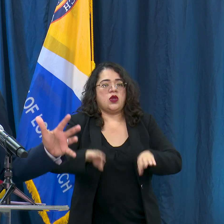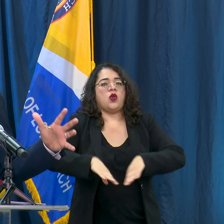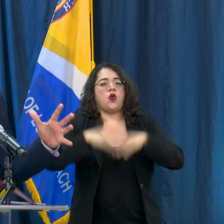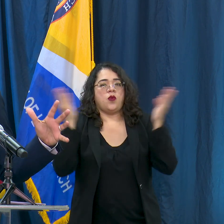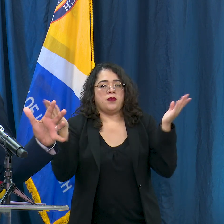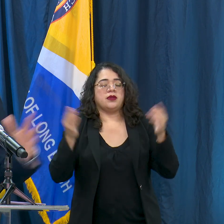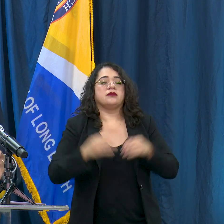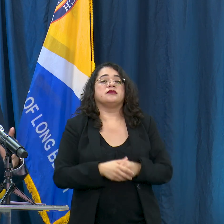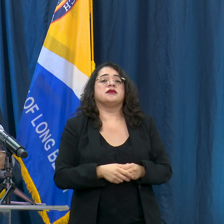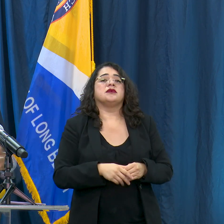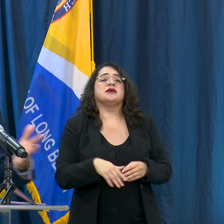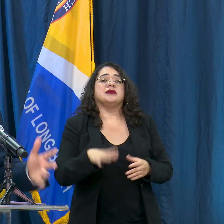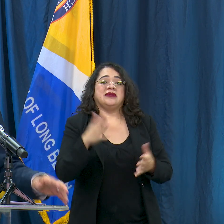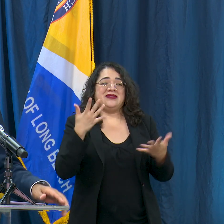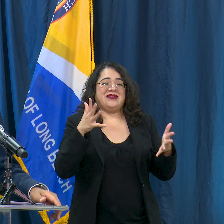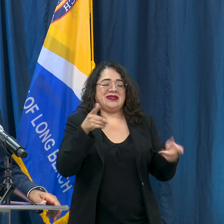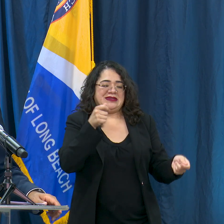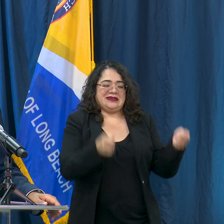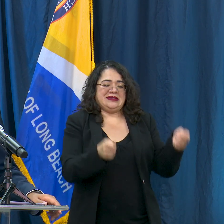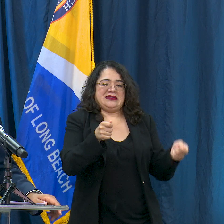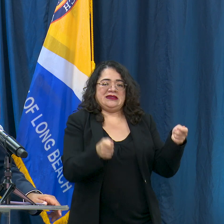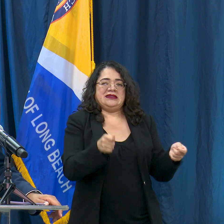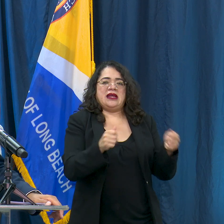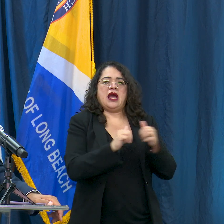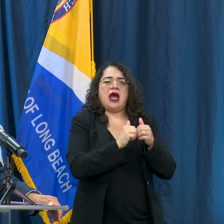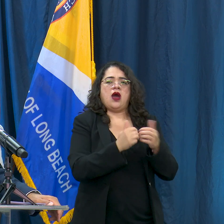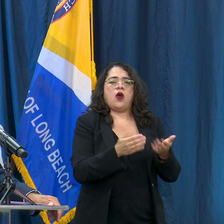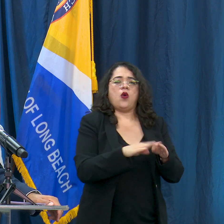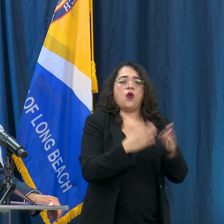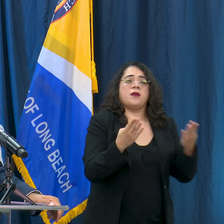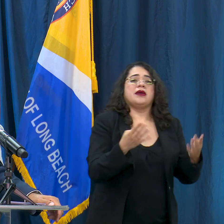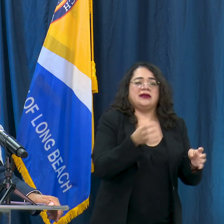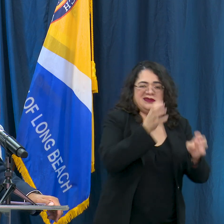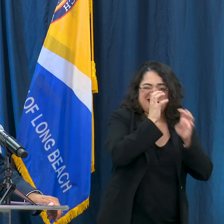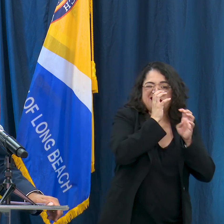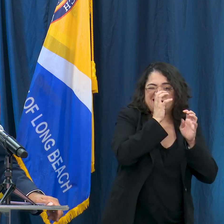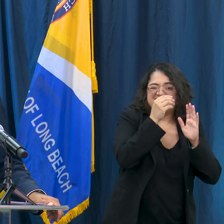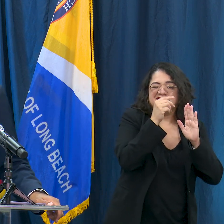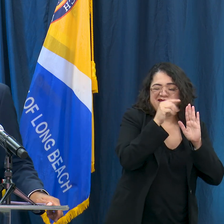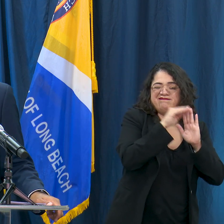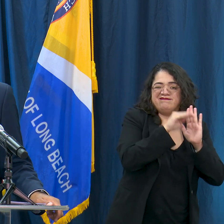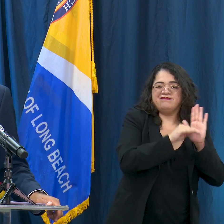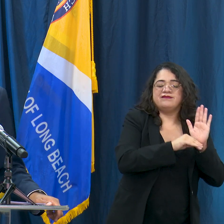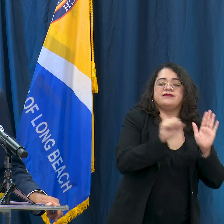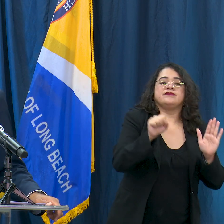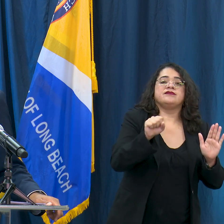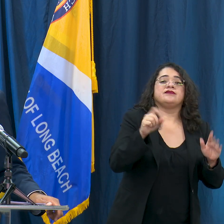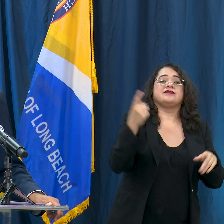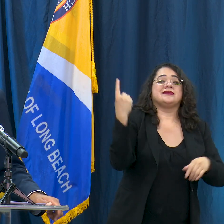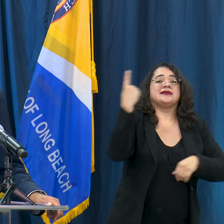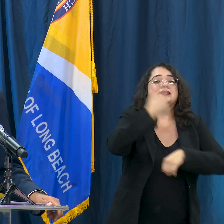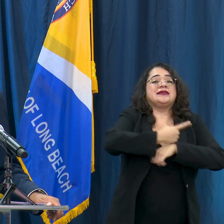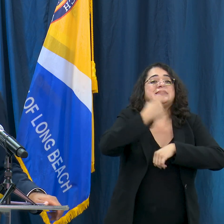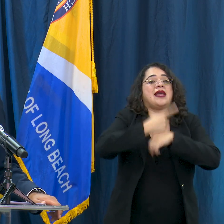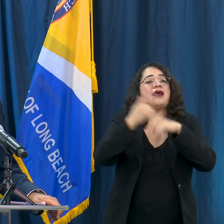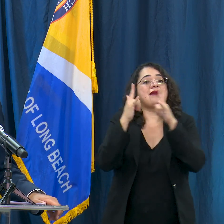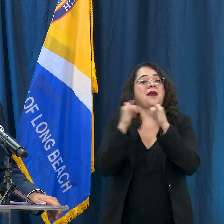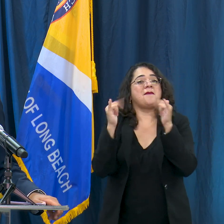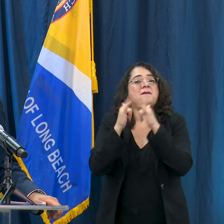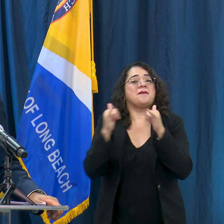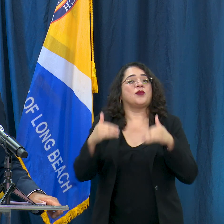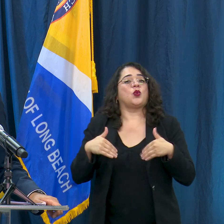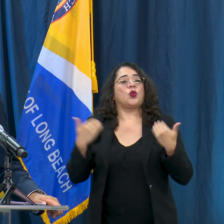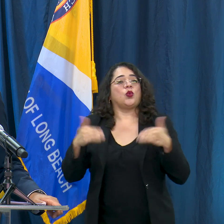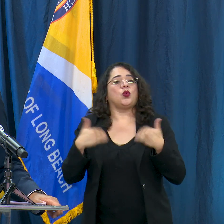serious kind of modifications as to how they reopen. Day camps for youth will be allowed to reopen, which we know is important for the